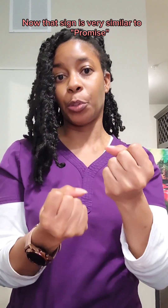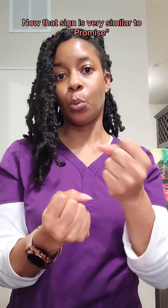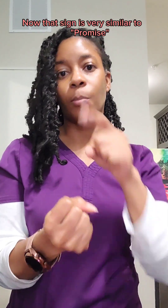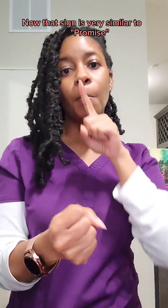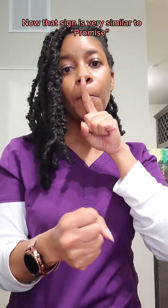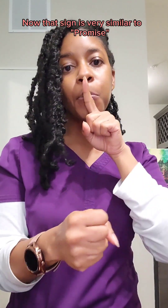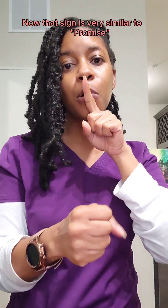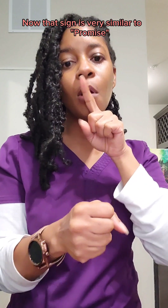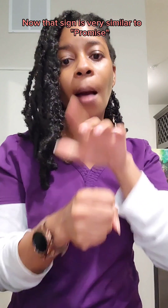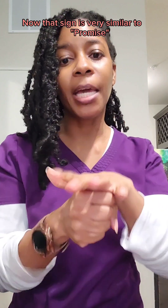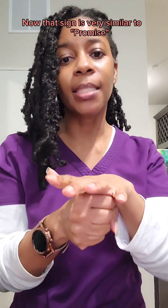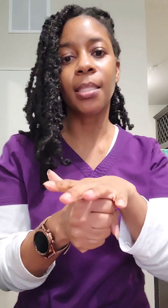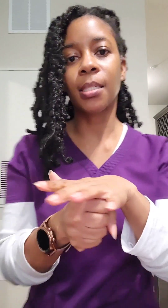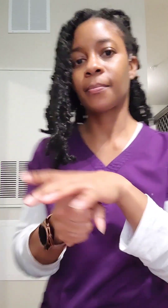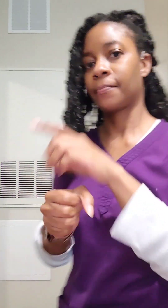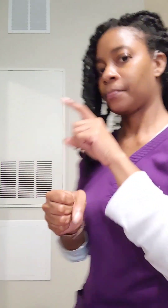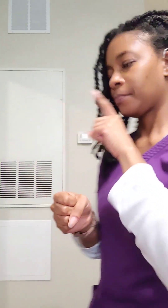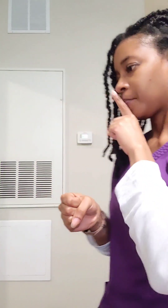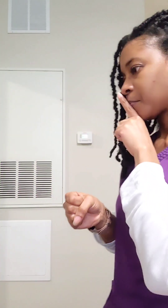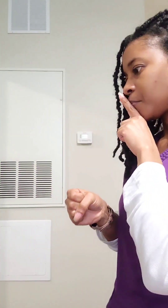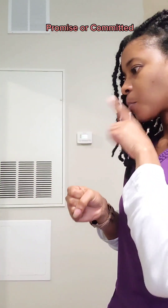to promise,